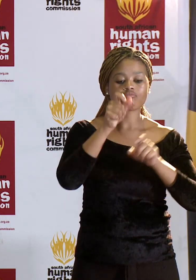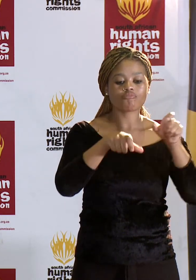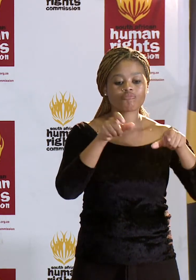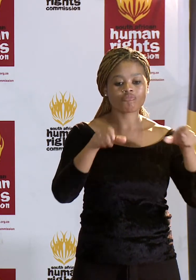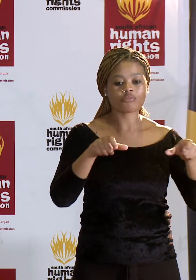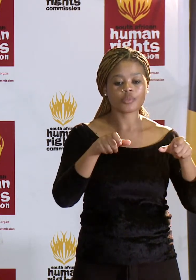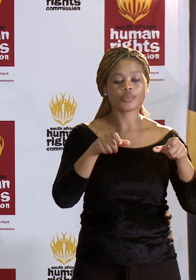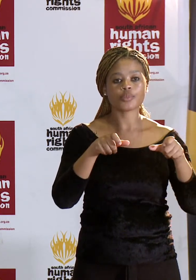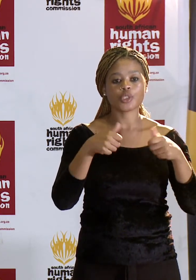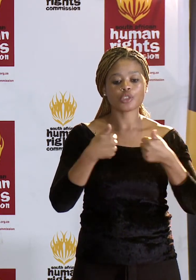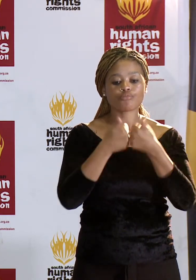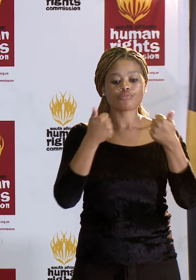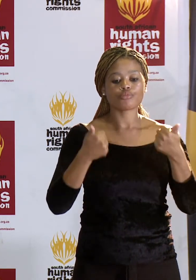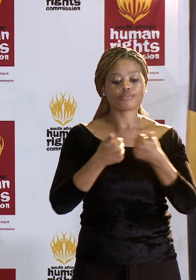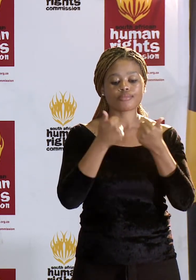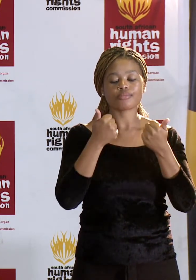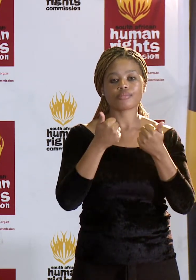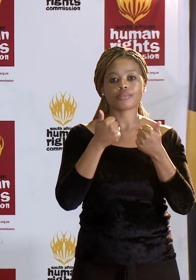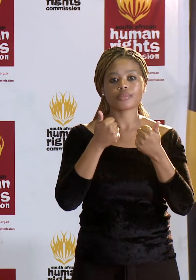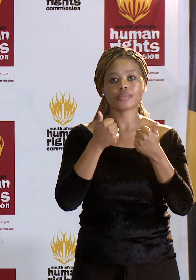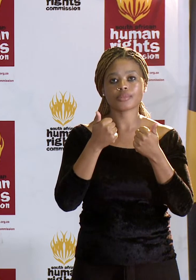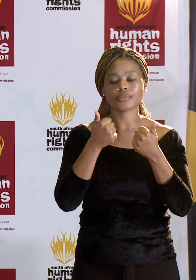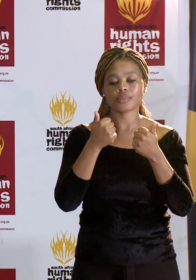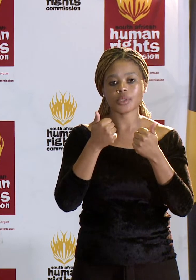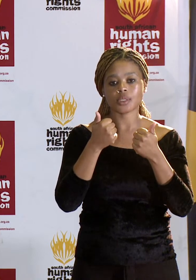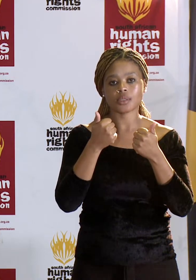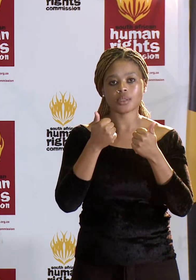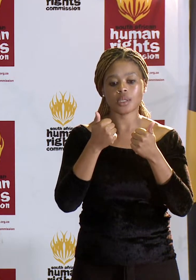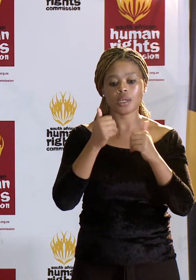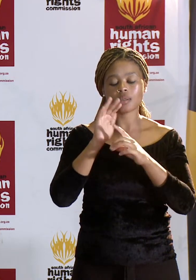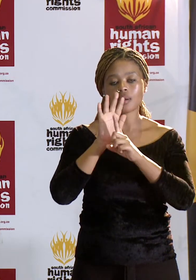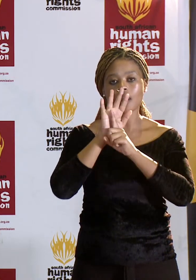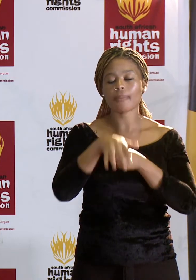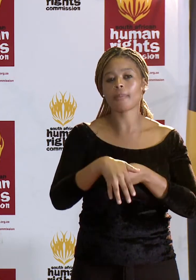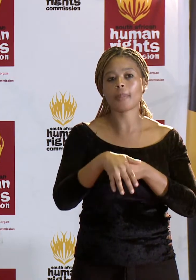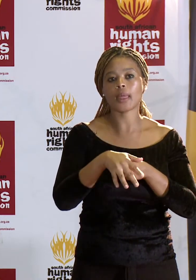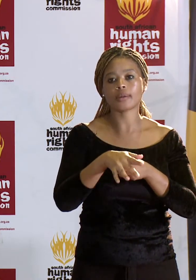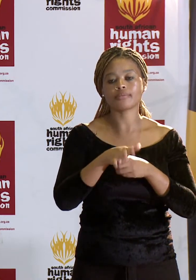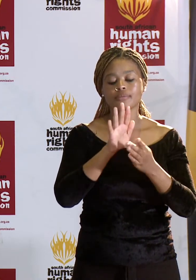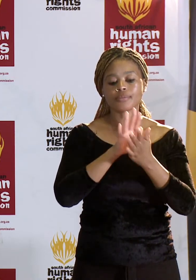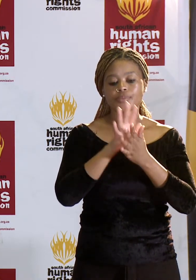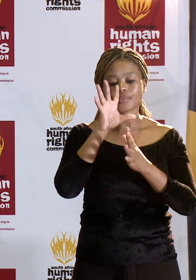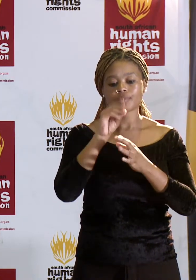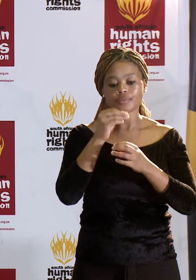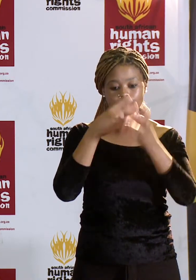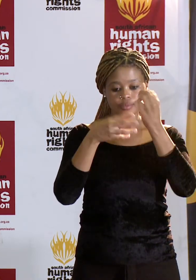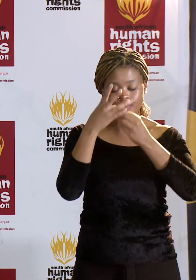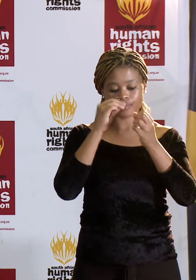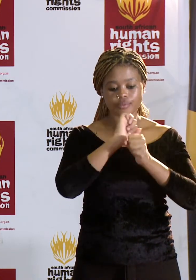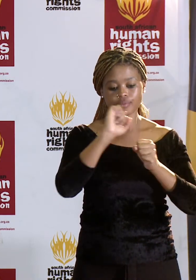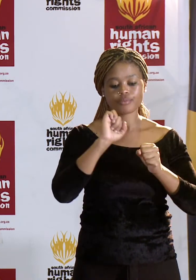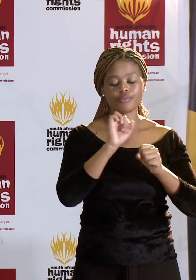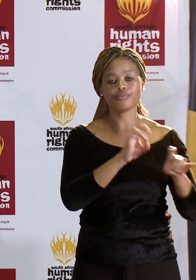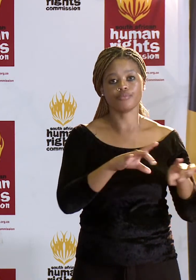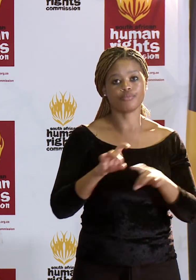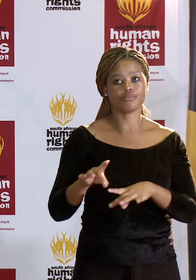to challenge the apartheid regime's propaganda and disseminate information about their